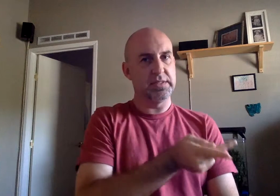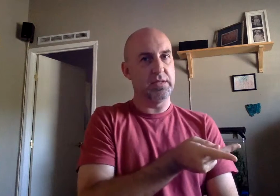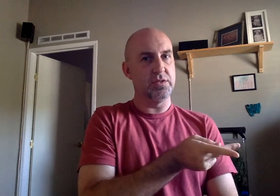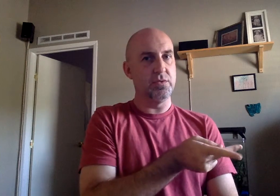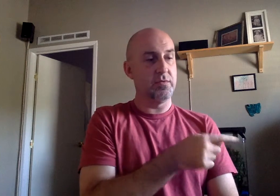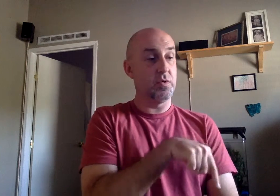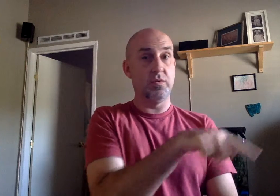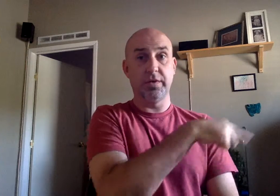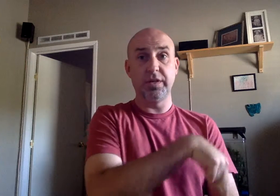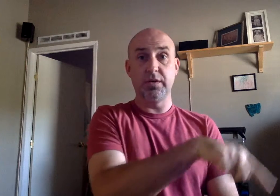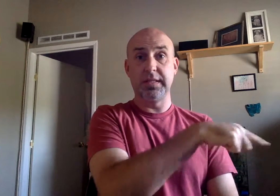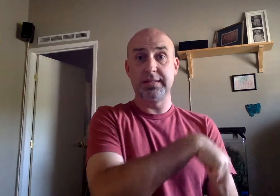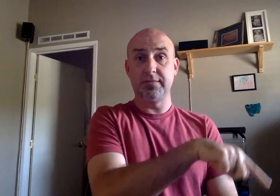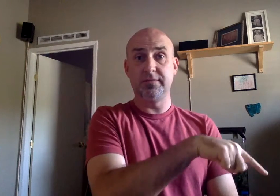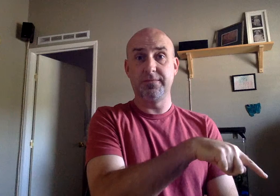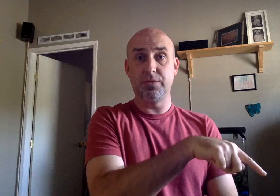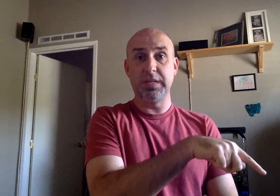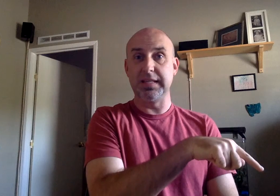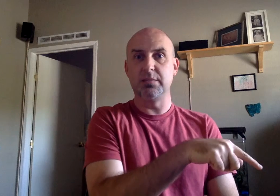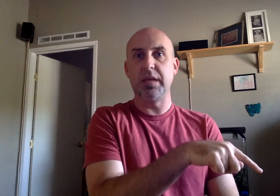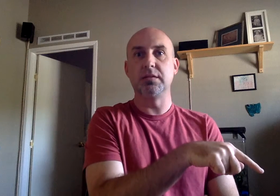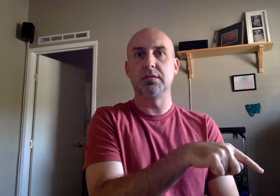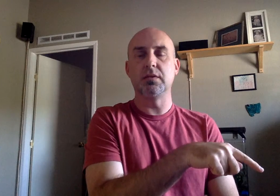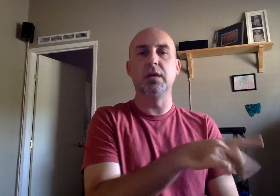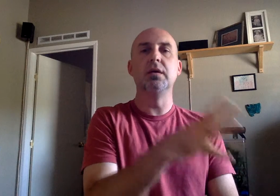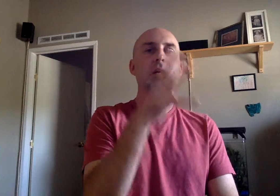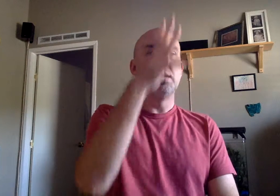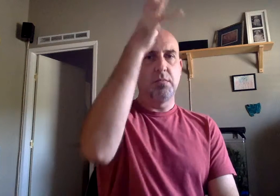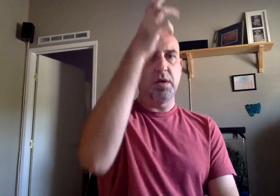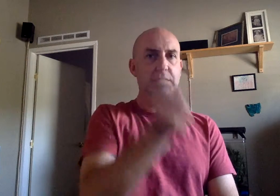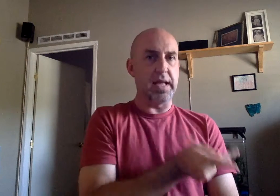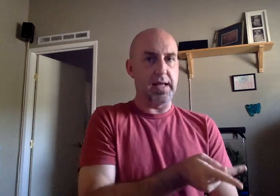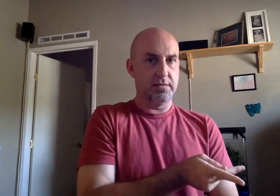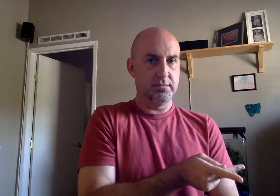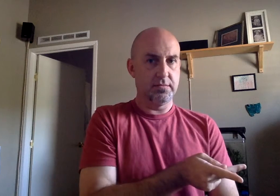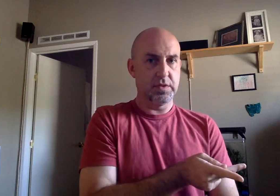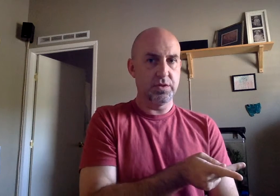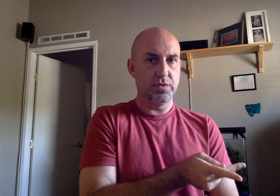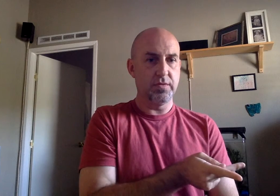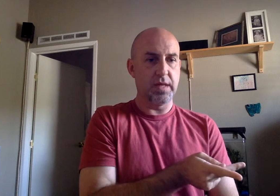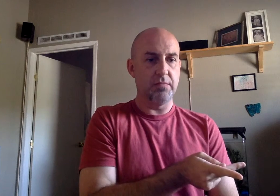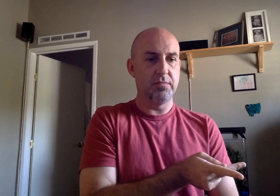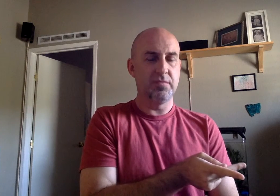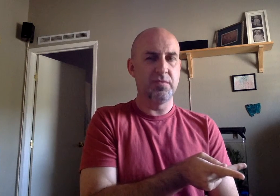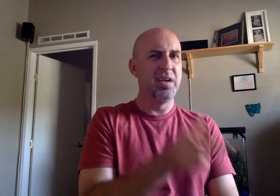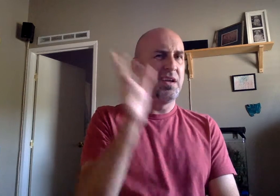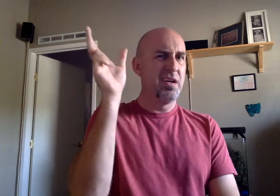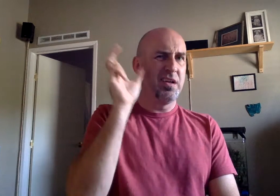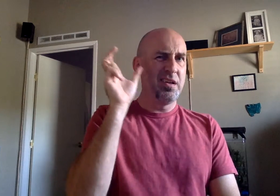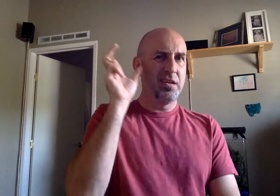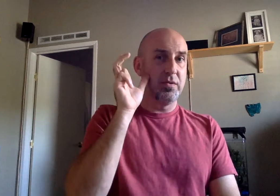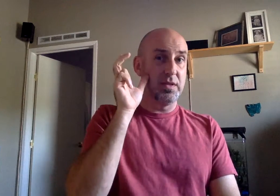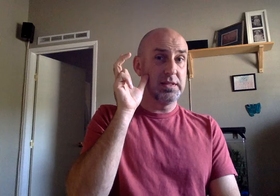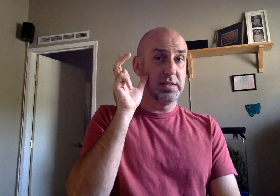say the 2 of them are over here in this 3D space. Okay, mom, dad, the 2 of them. They were listening.